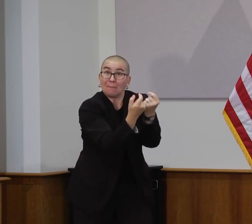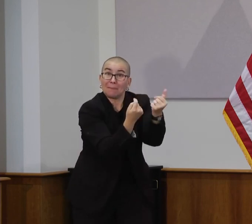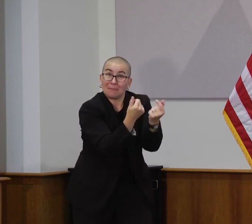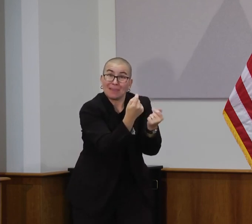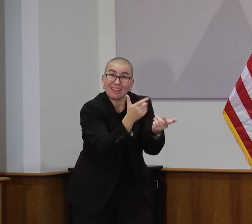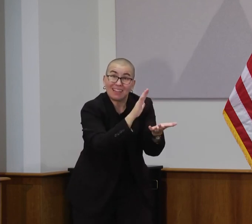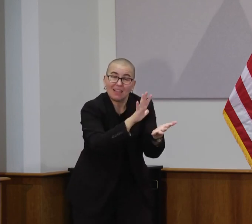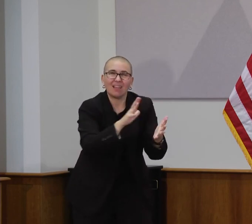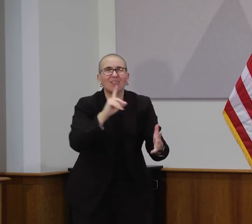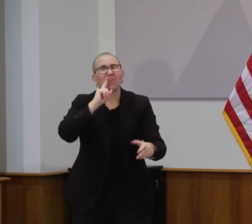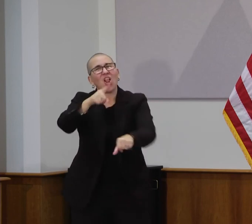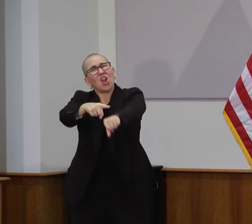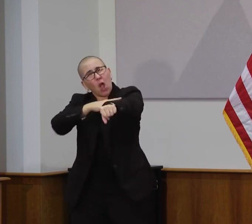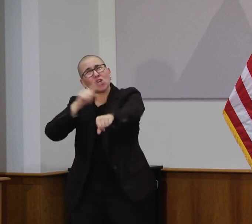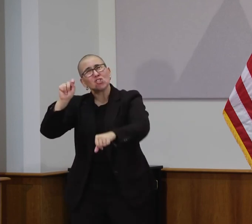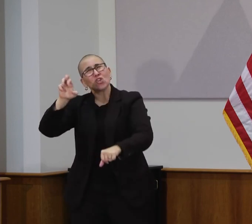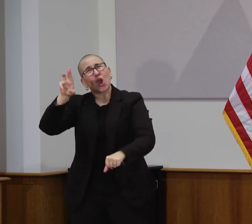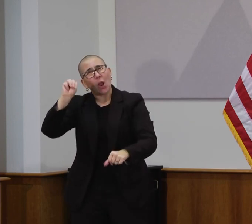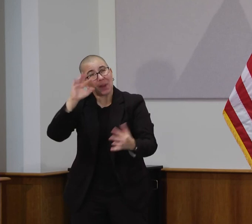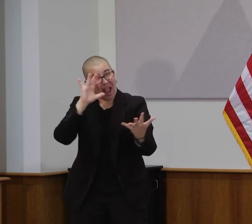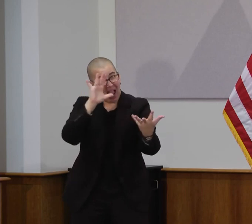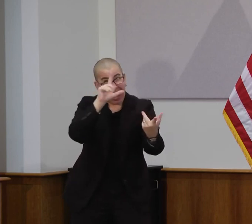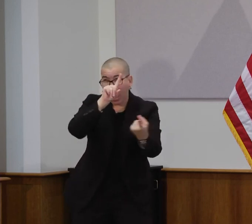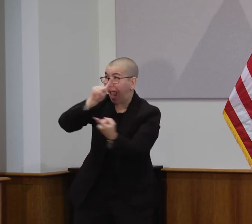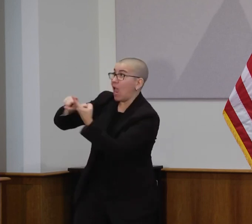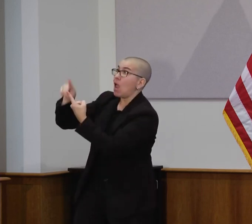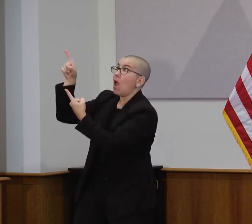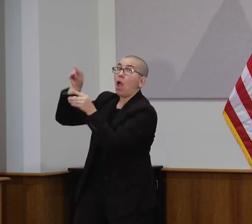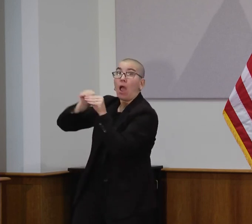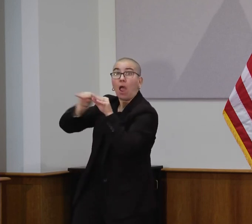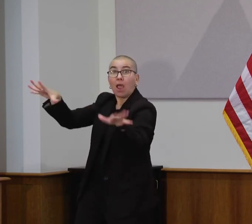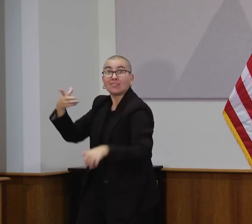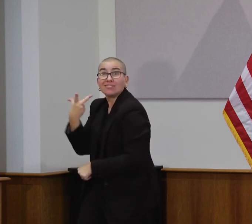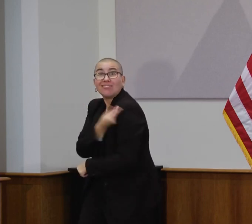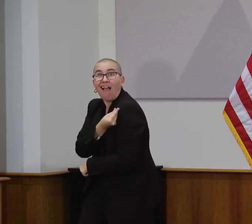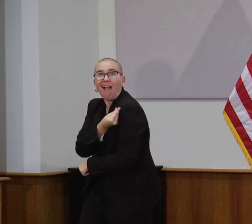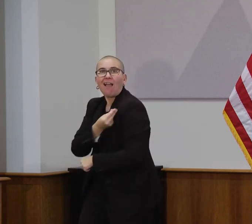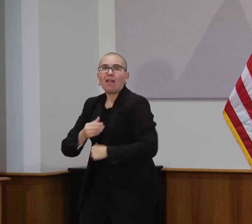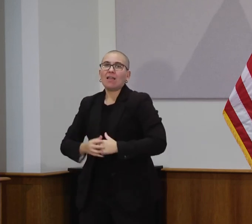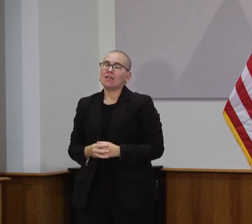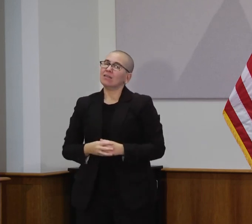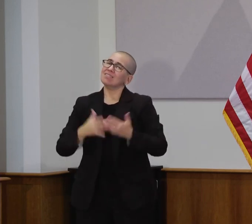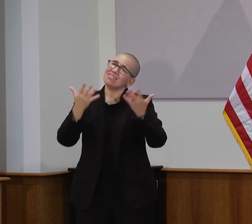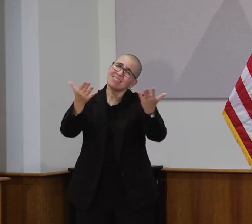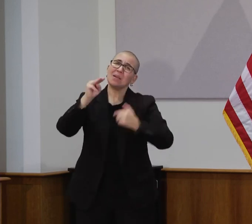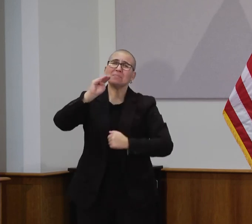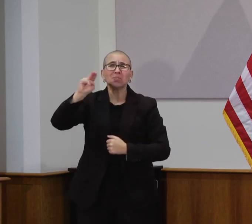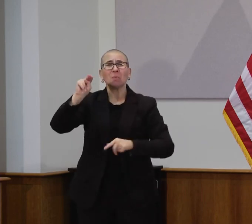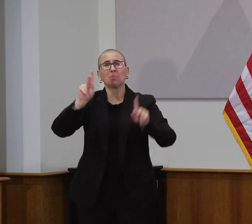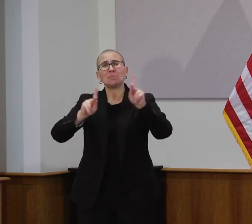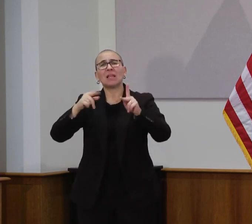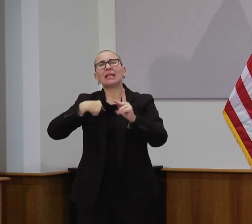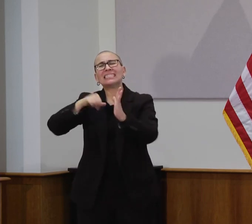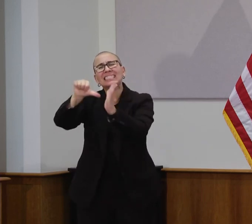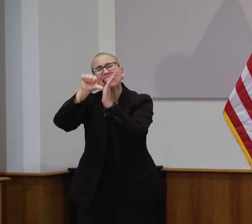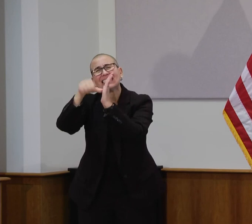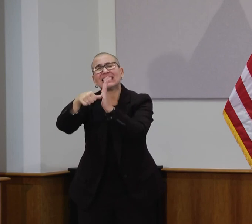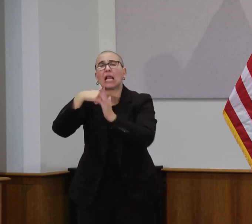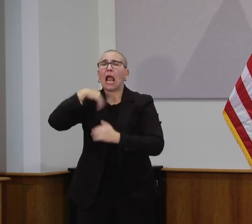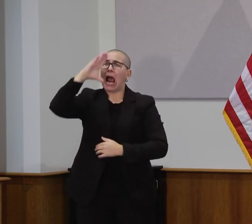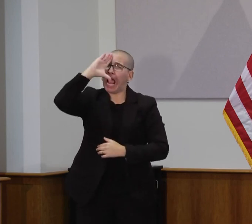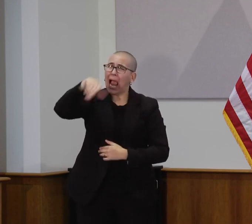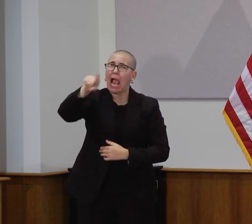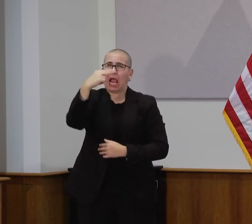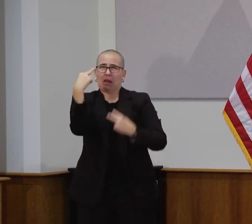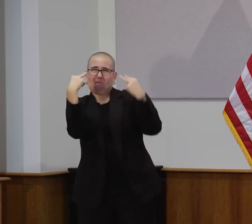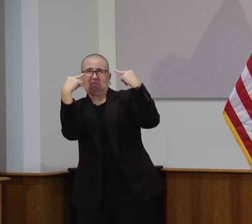that vaccine. So Minnesotans, I once again, I understand these deep political divisions. I think skepticism, as I